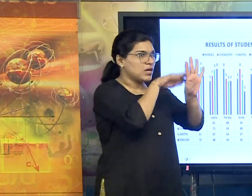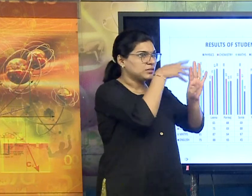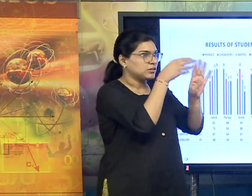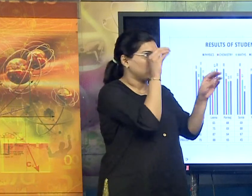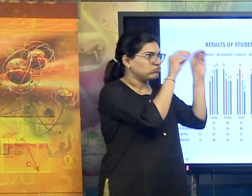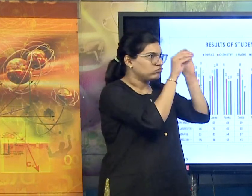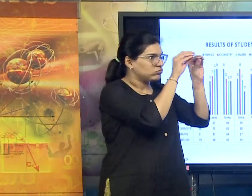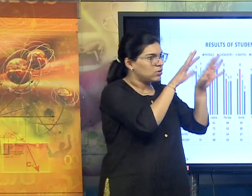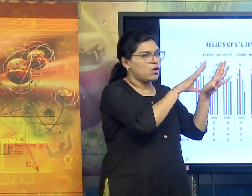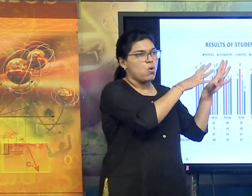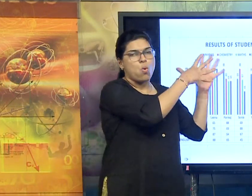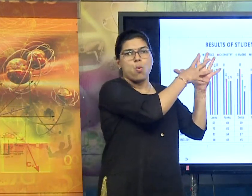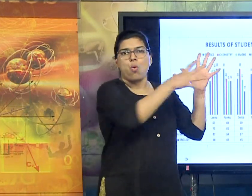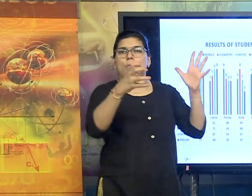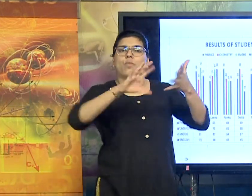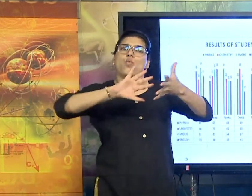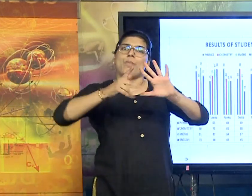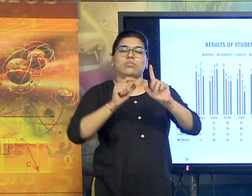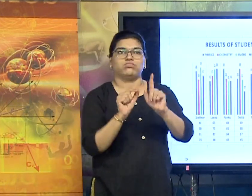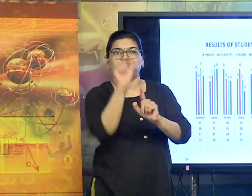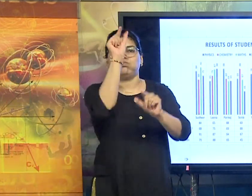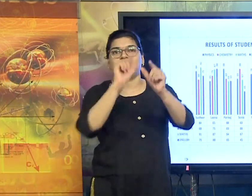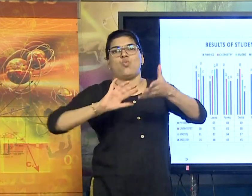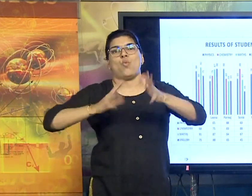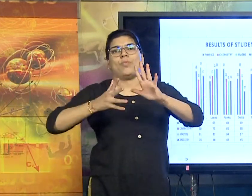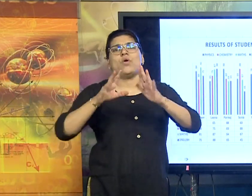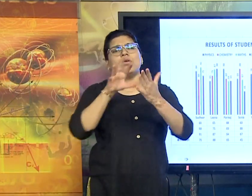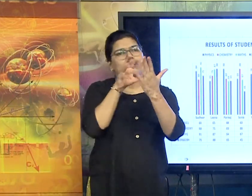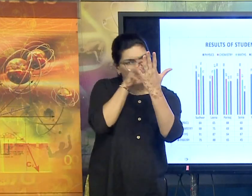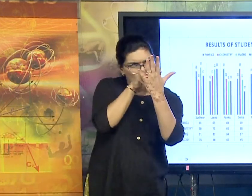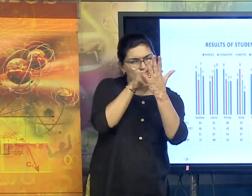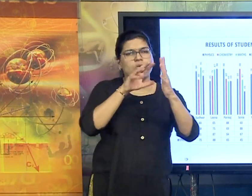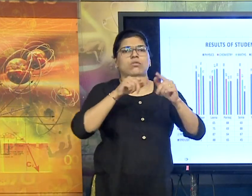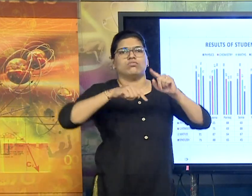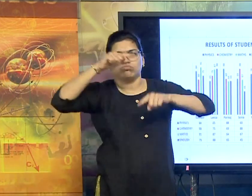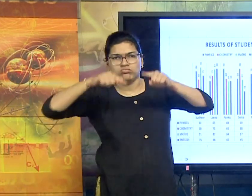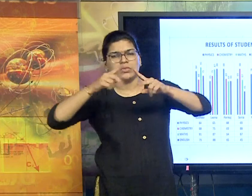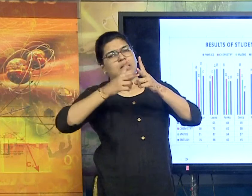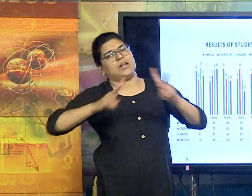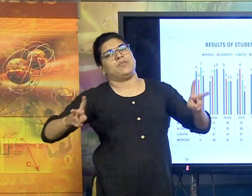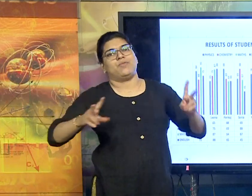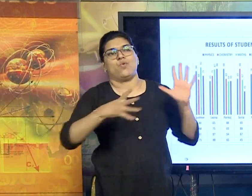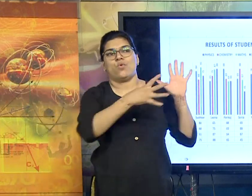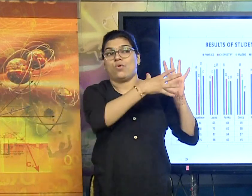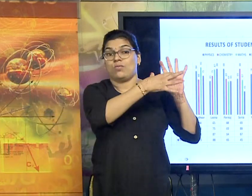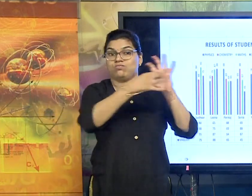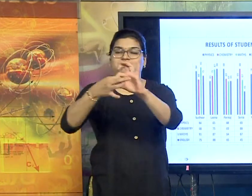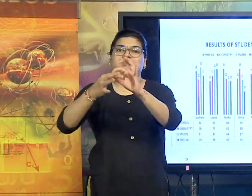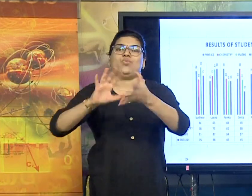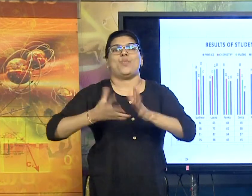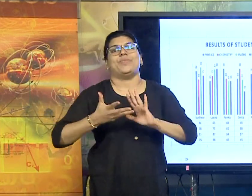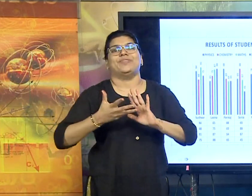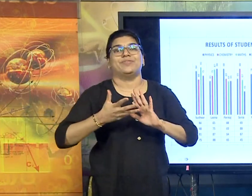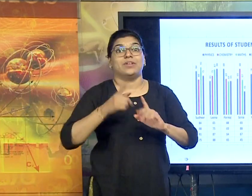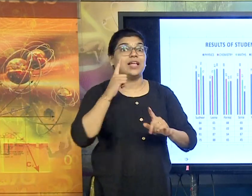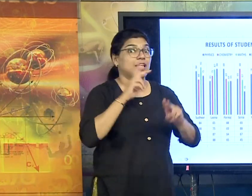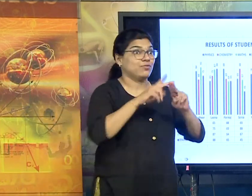It will come automatically just by choosing your data with the click of the